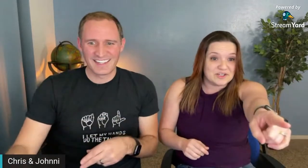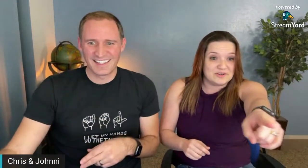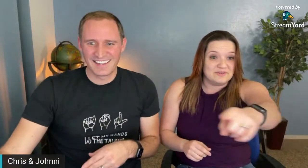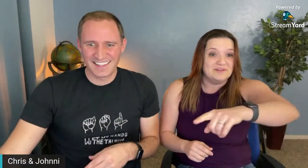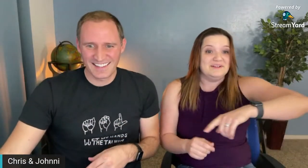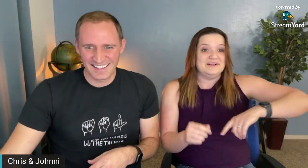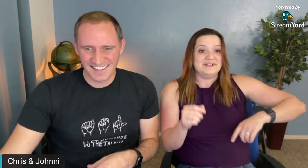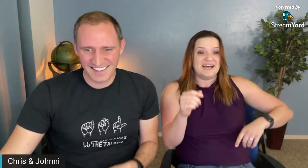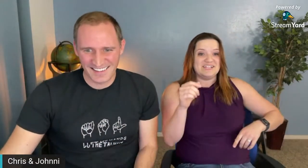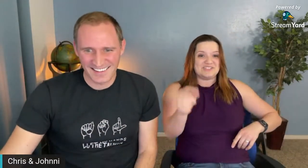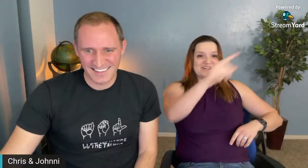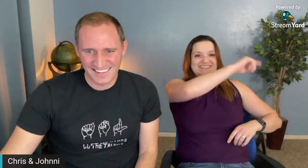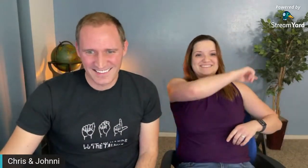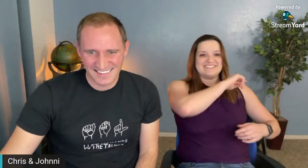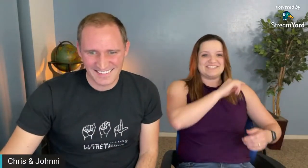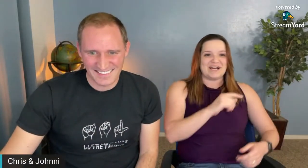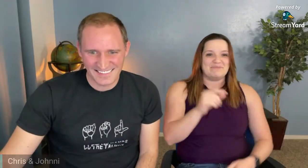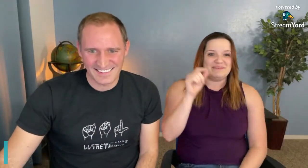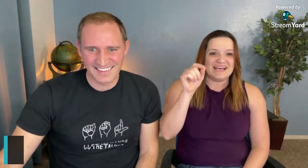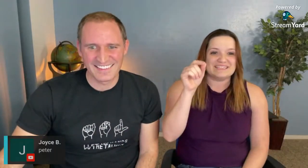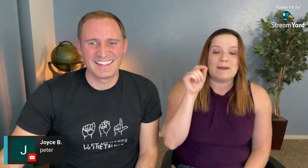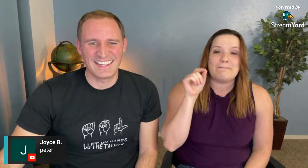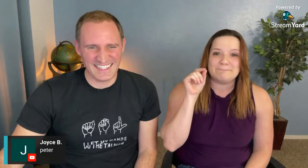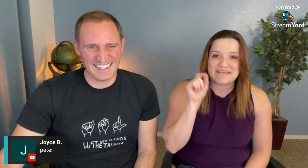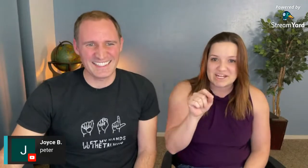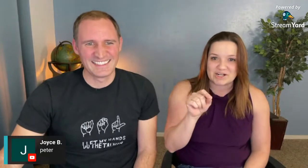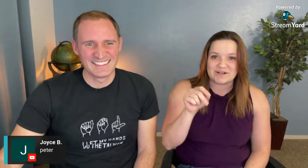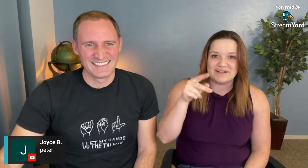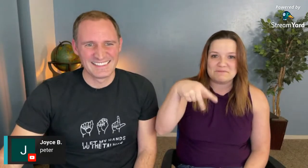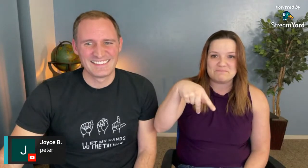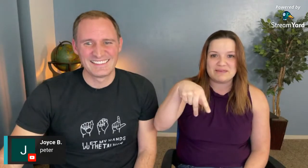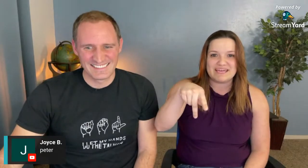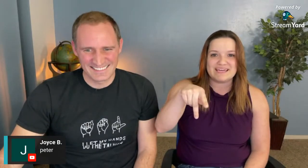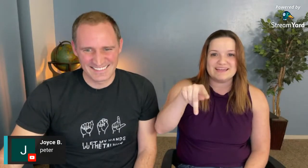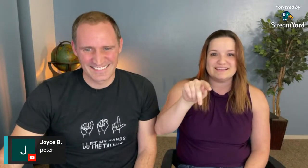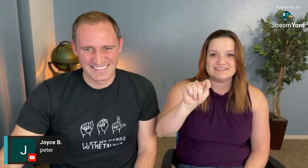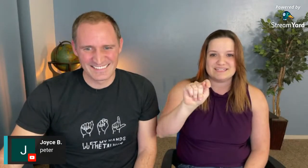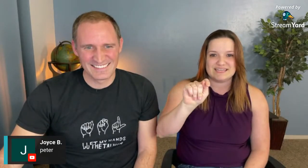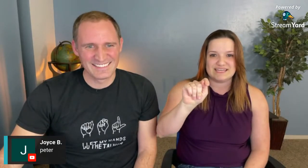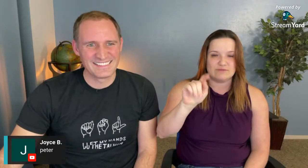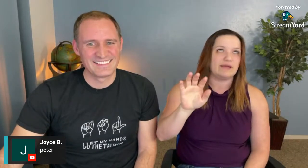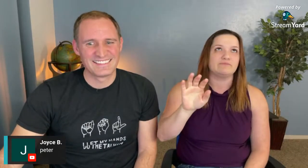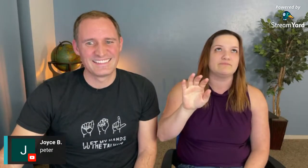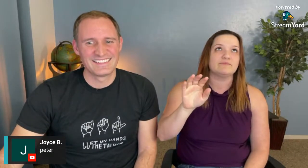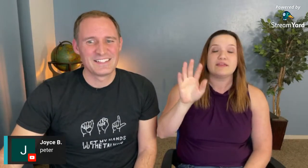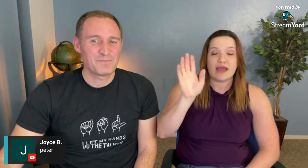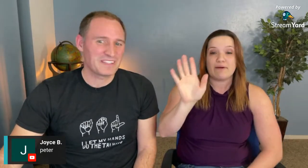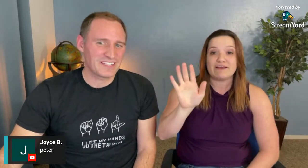you. Joyce, good job. Yes. Peter. PTR.